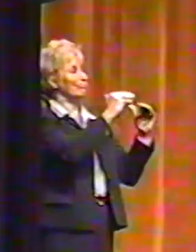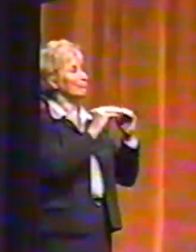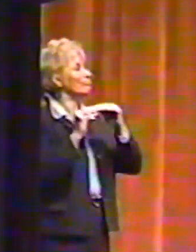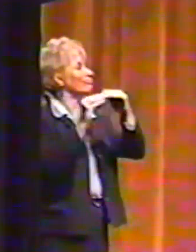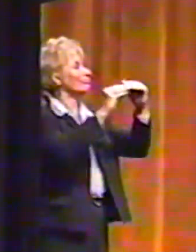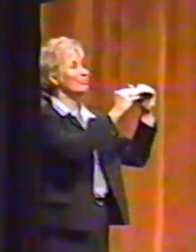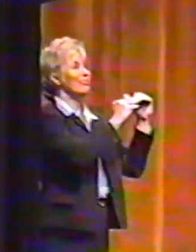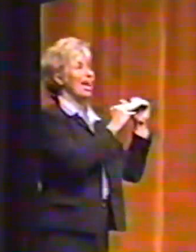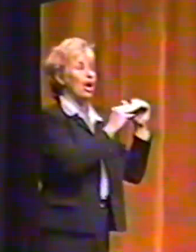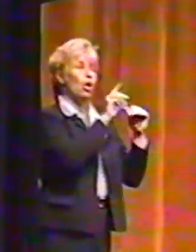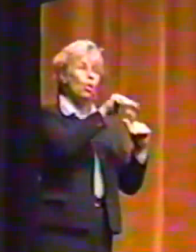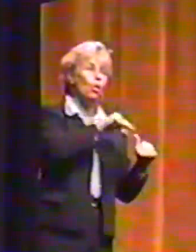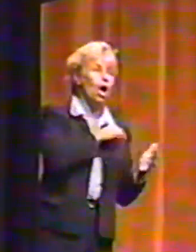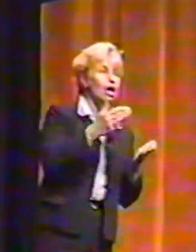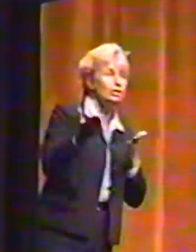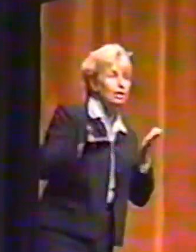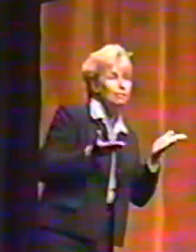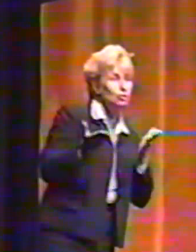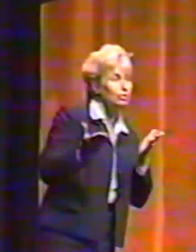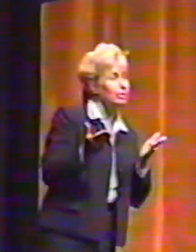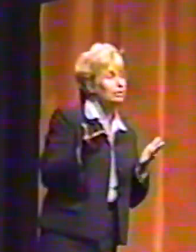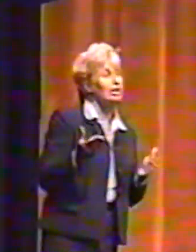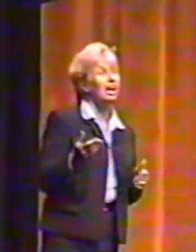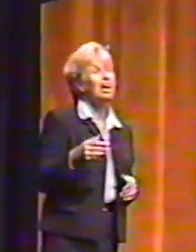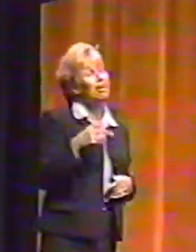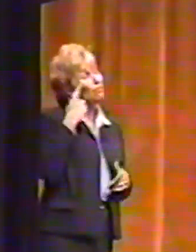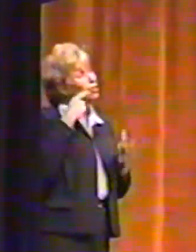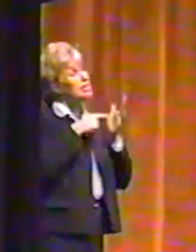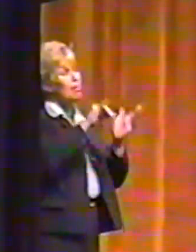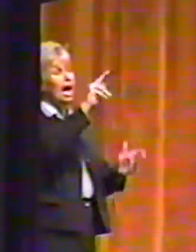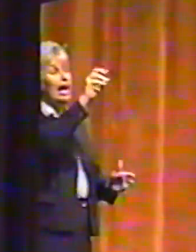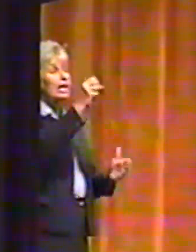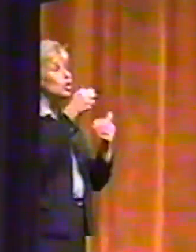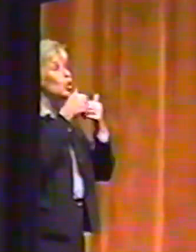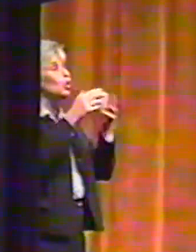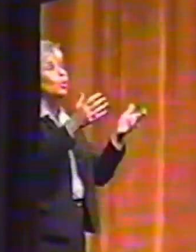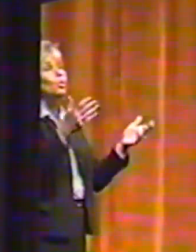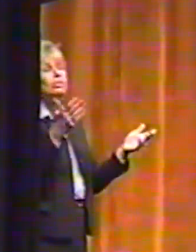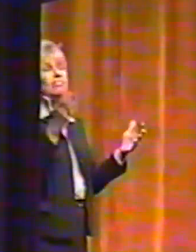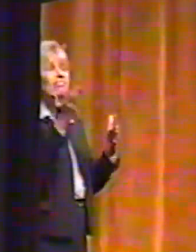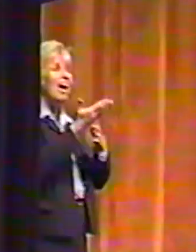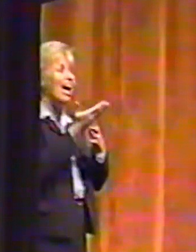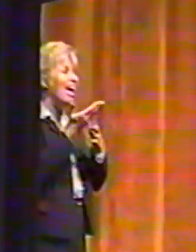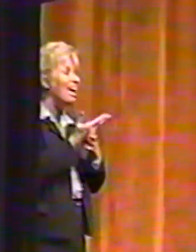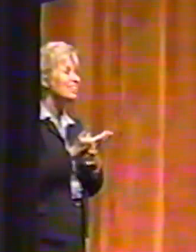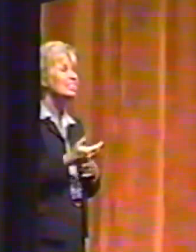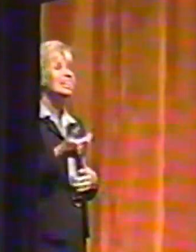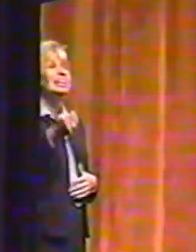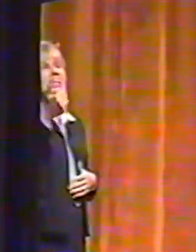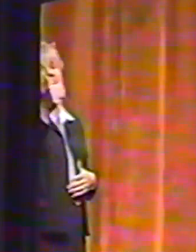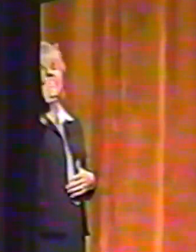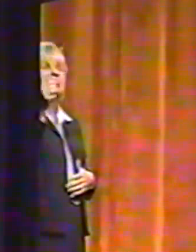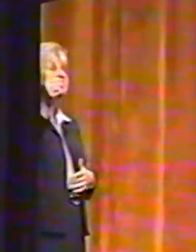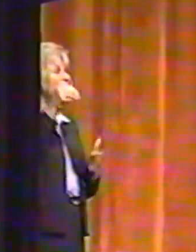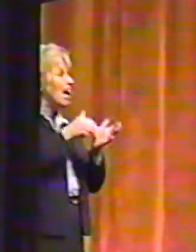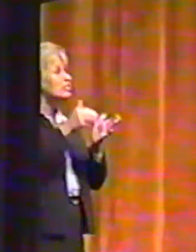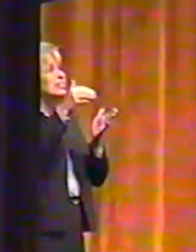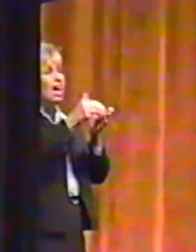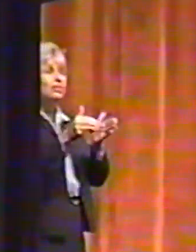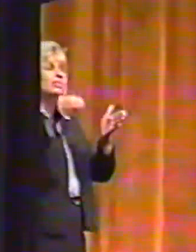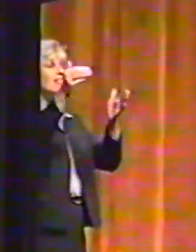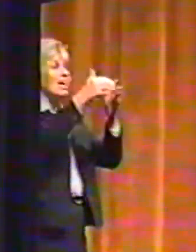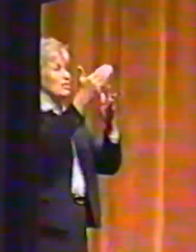For example, the INS loses files, tens of thousands of files each year. And if your file is the one that's lost, you